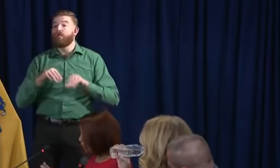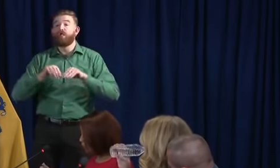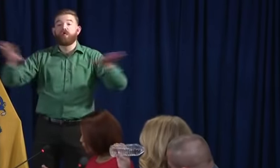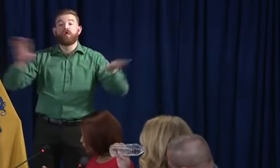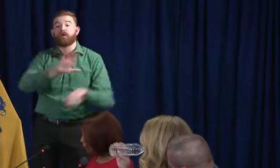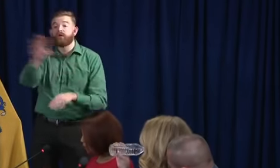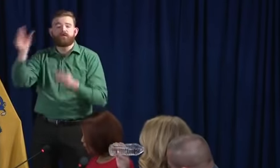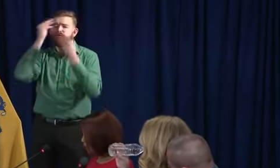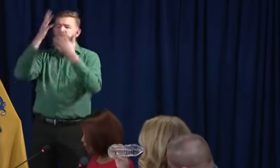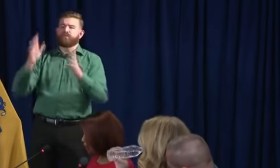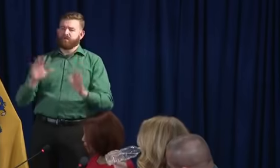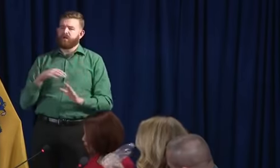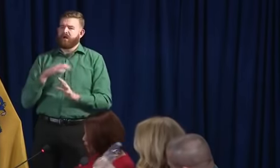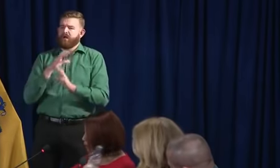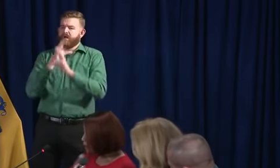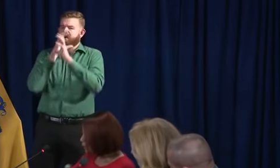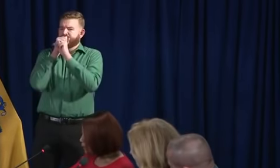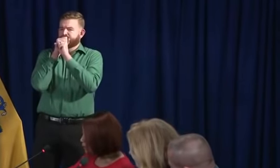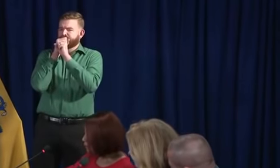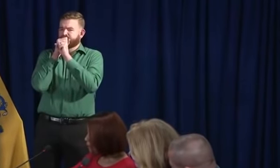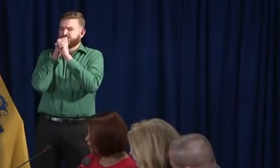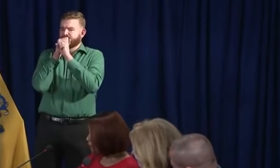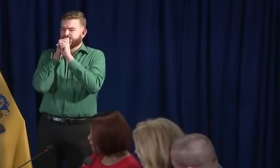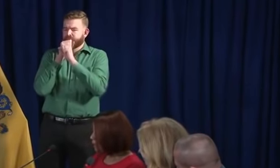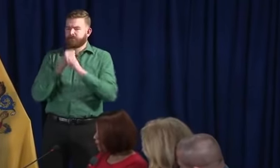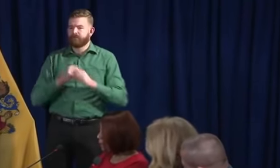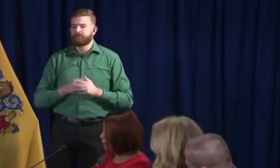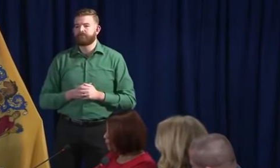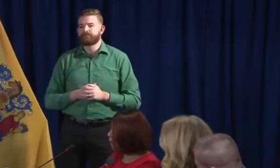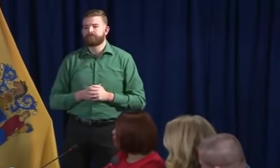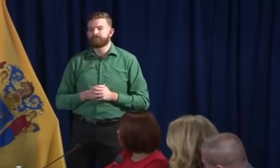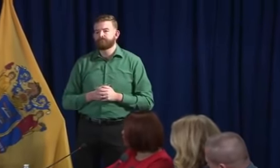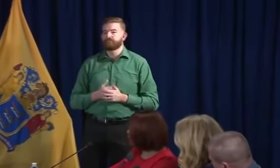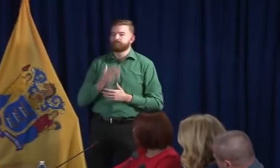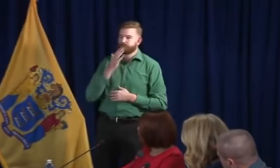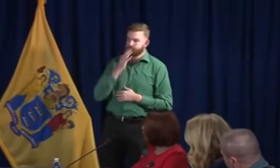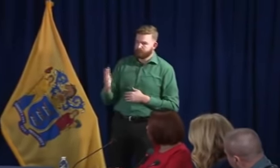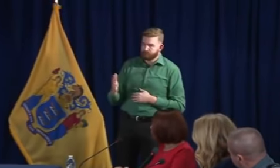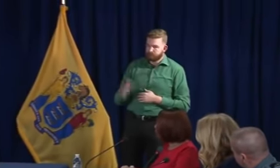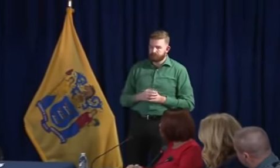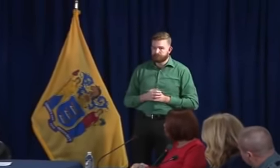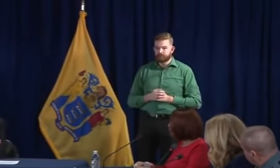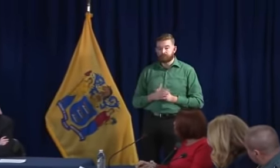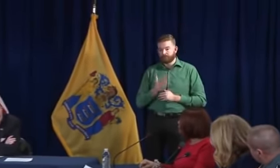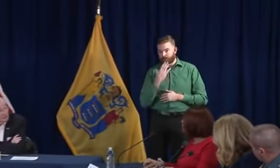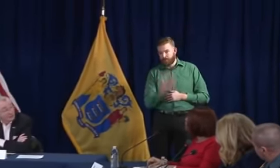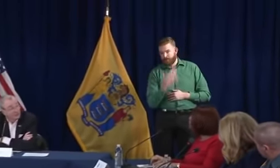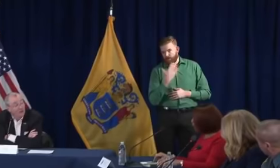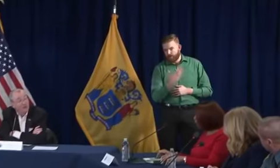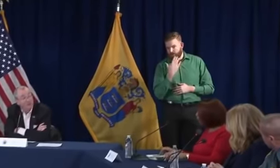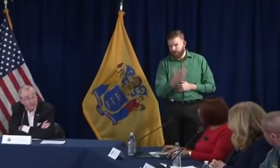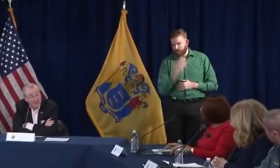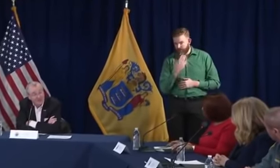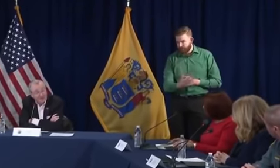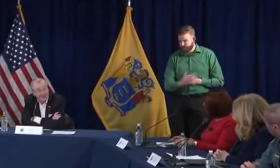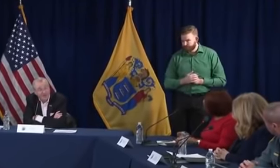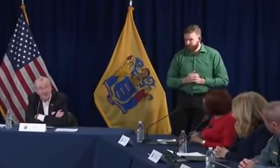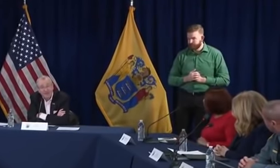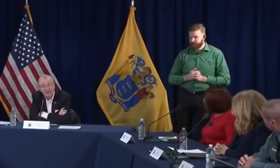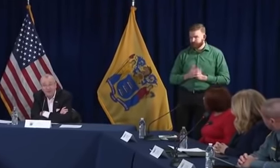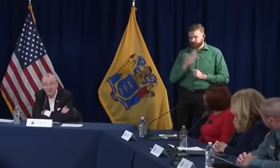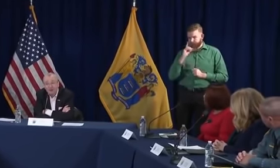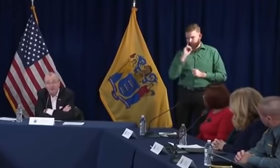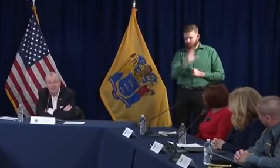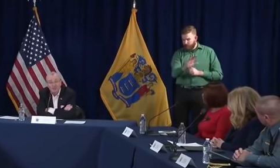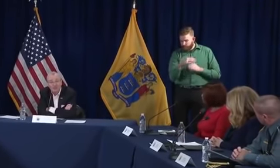you, Governor. Thank you, Sheila, for not only those words, but for your extraordinary leadership, both as Lieutenant Governor and